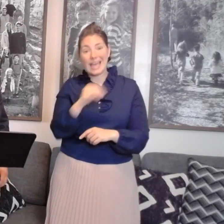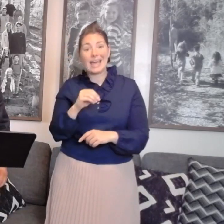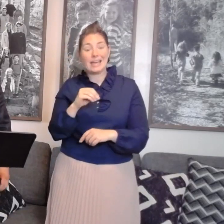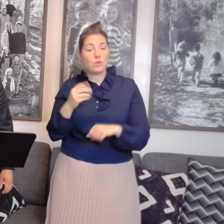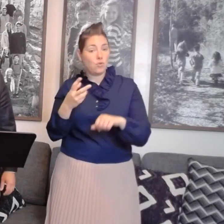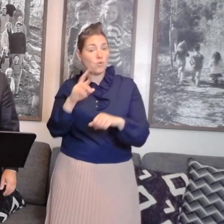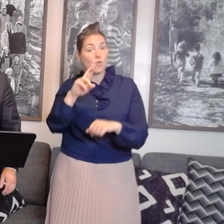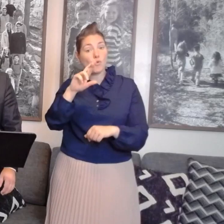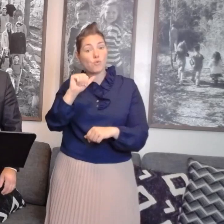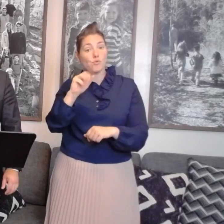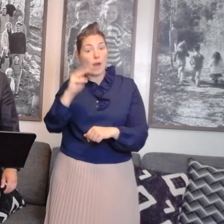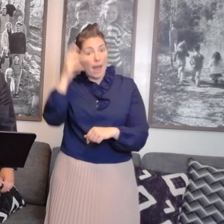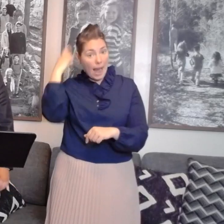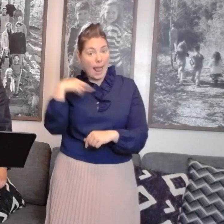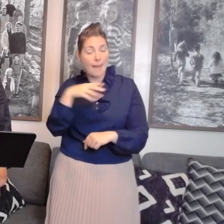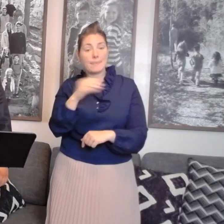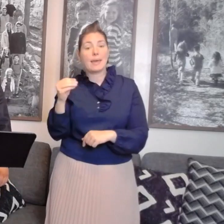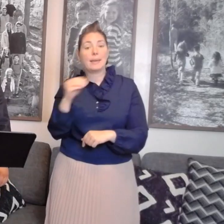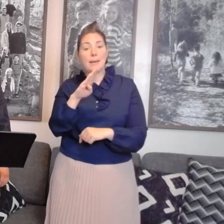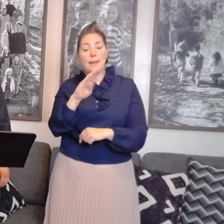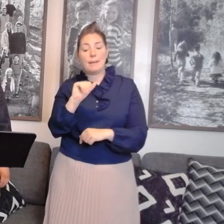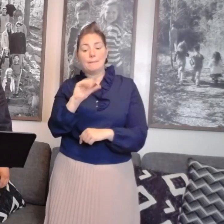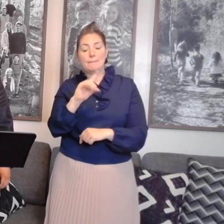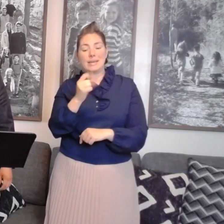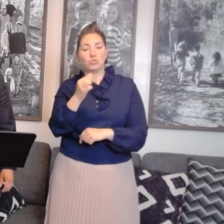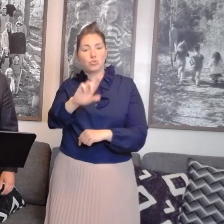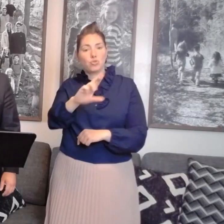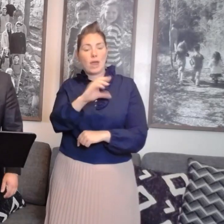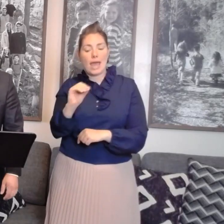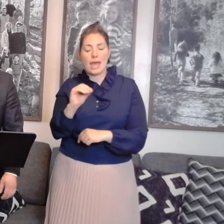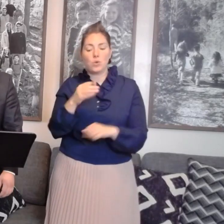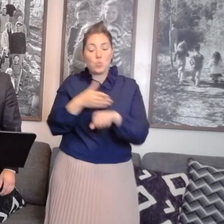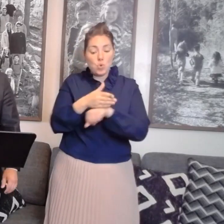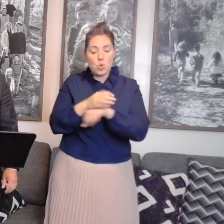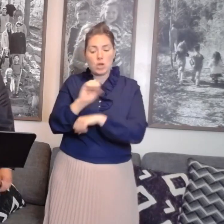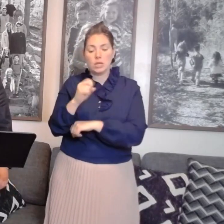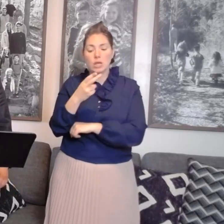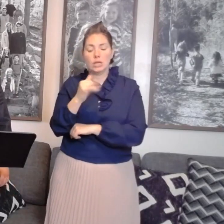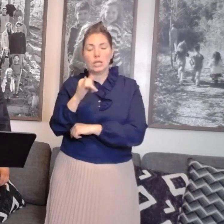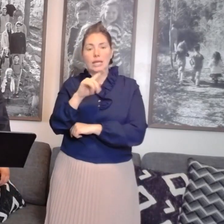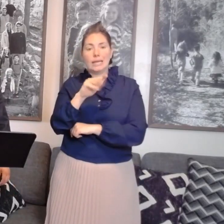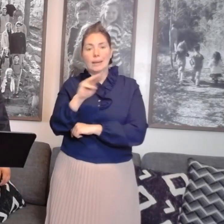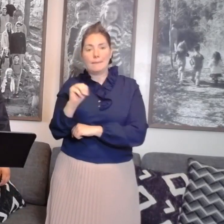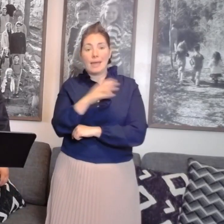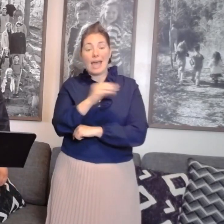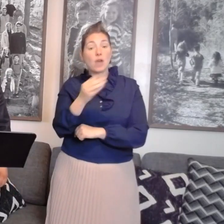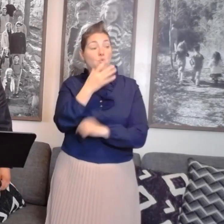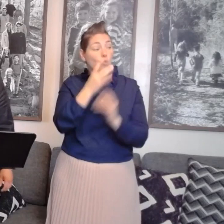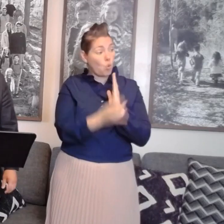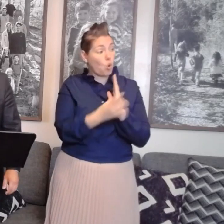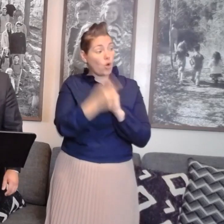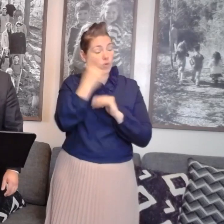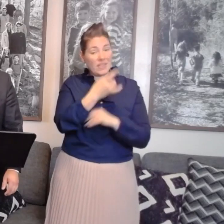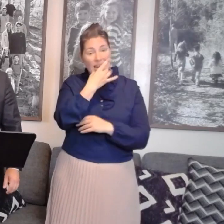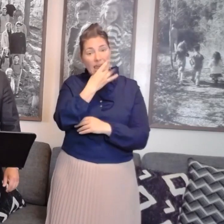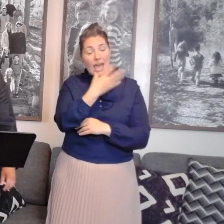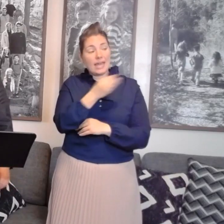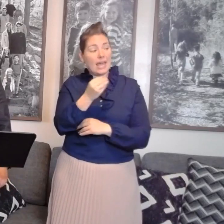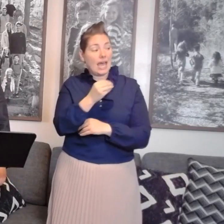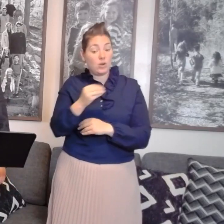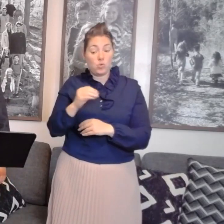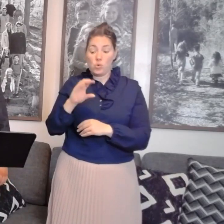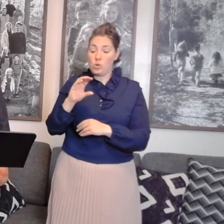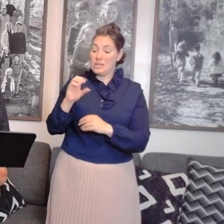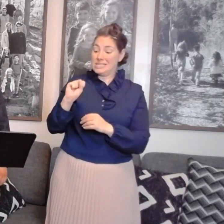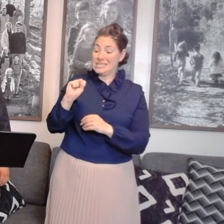and shittim wood, oil for the light, spices for anointing oil and for sweet incense,